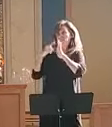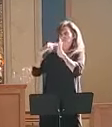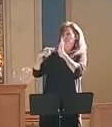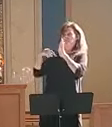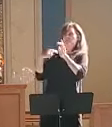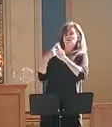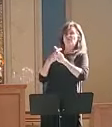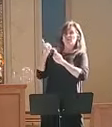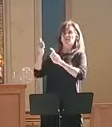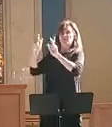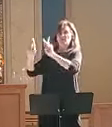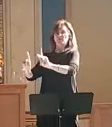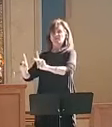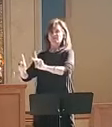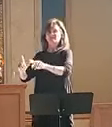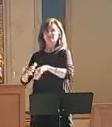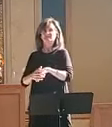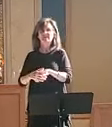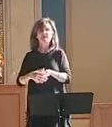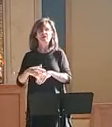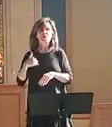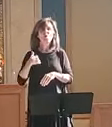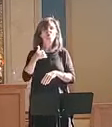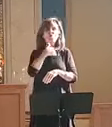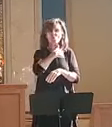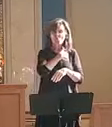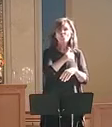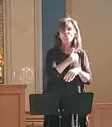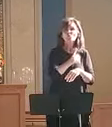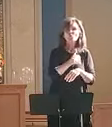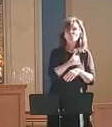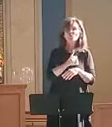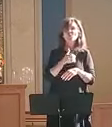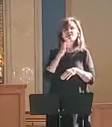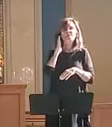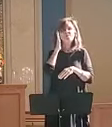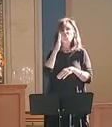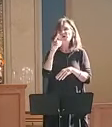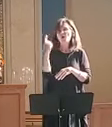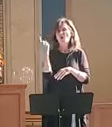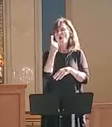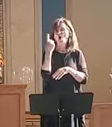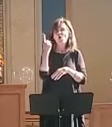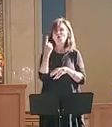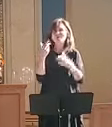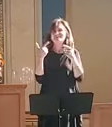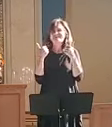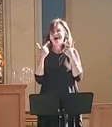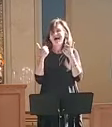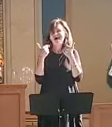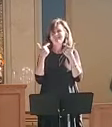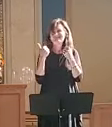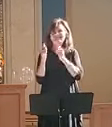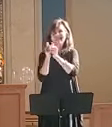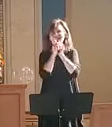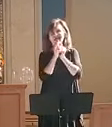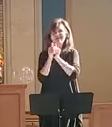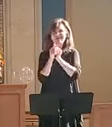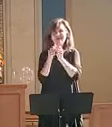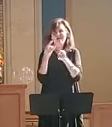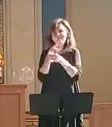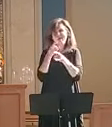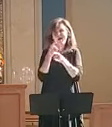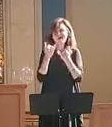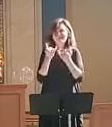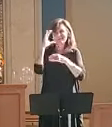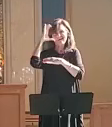brother. We pedantically would always laugh at this. We would mock this